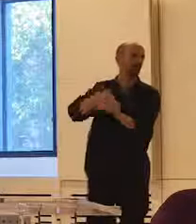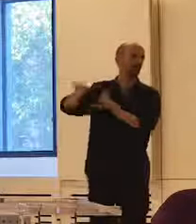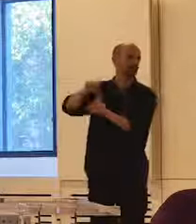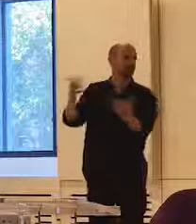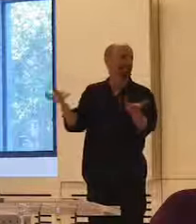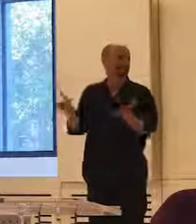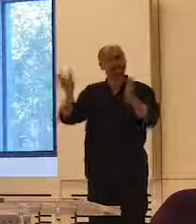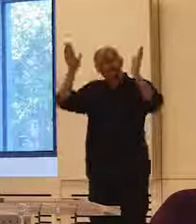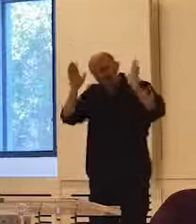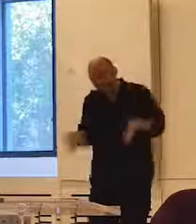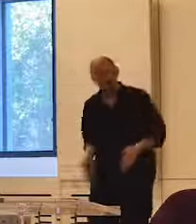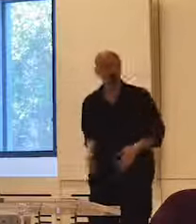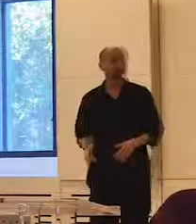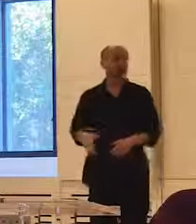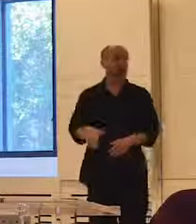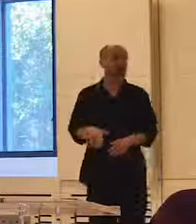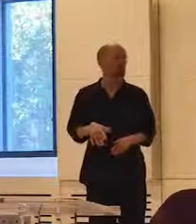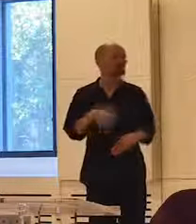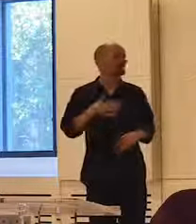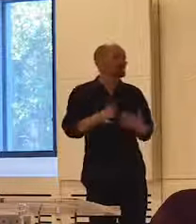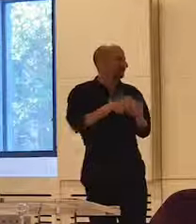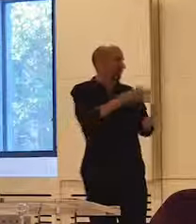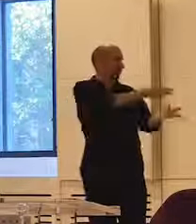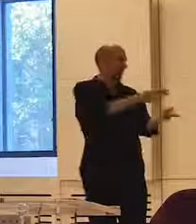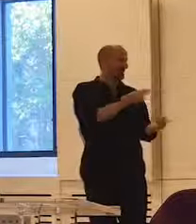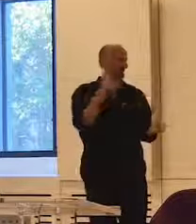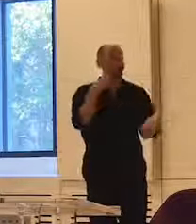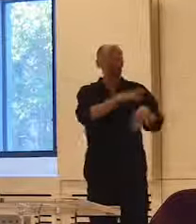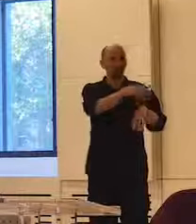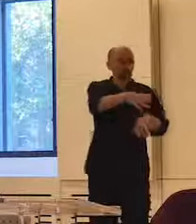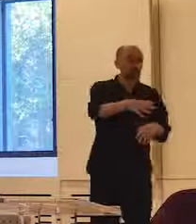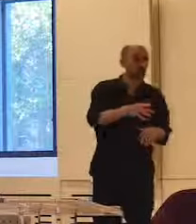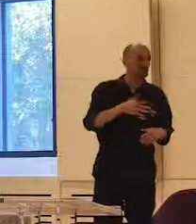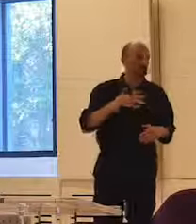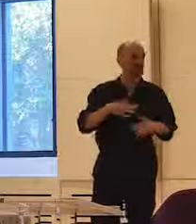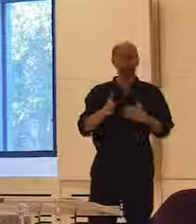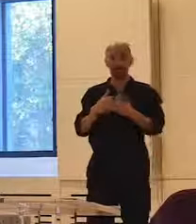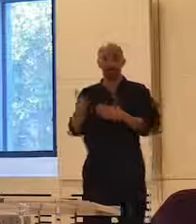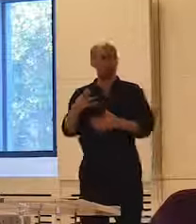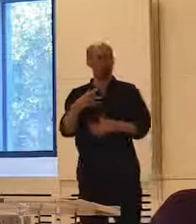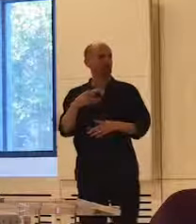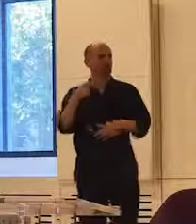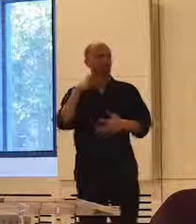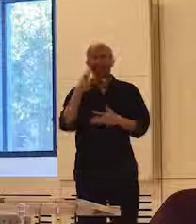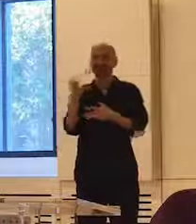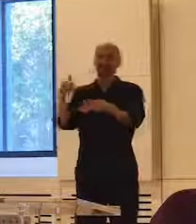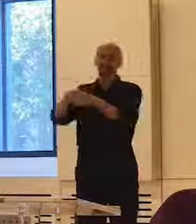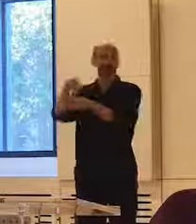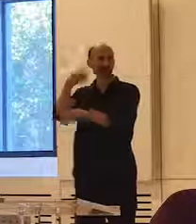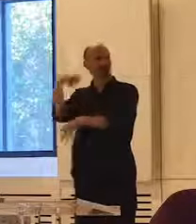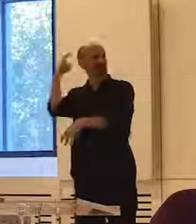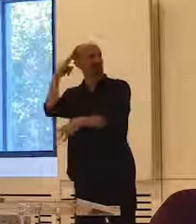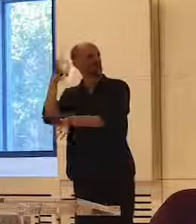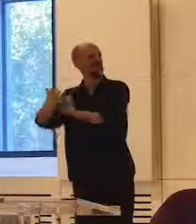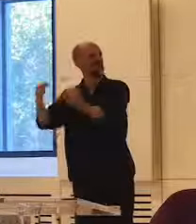Involve the deaf community. We have to. We need more deaf professionals, more